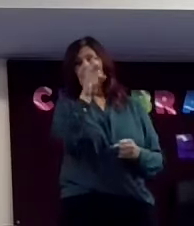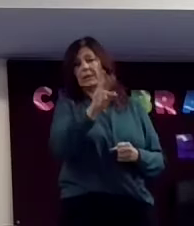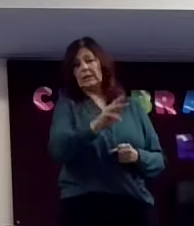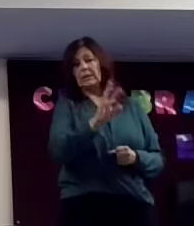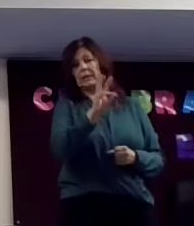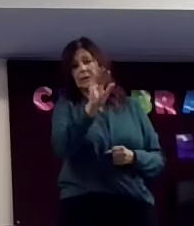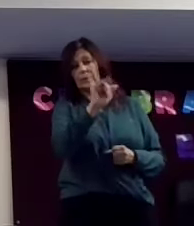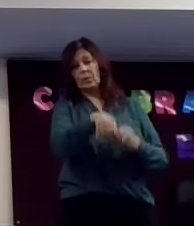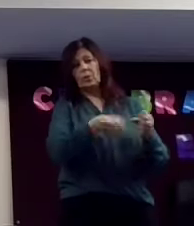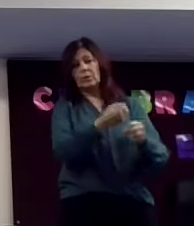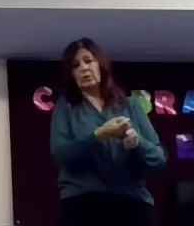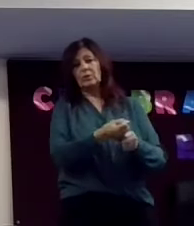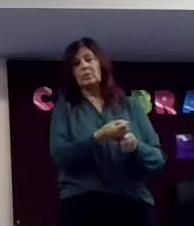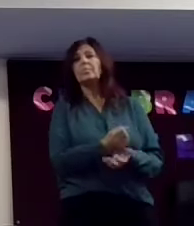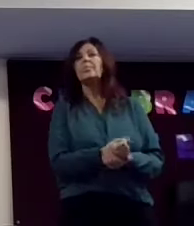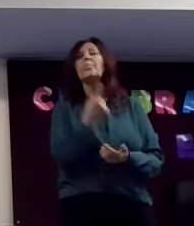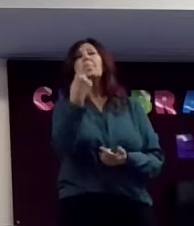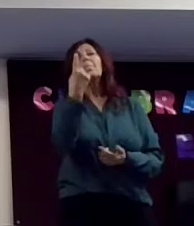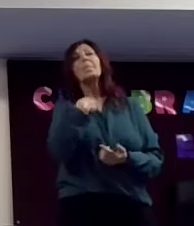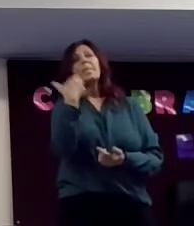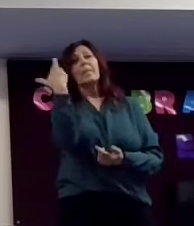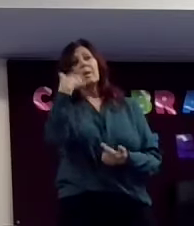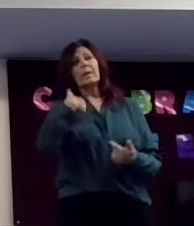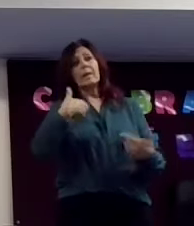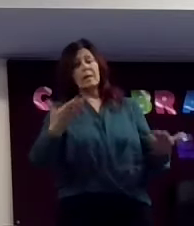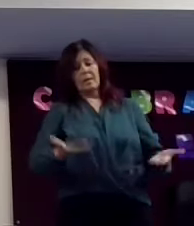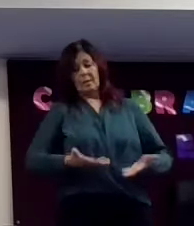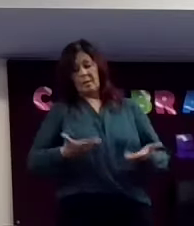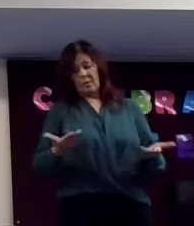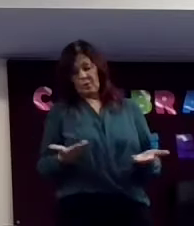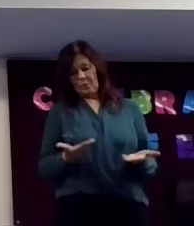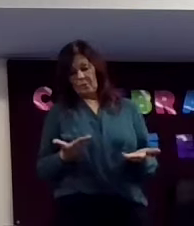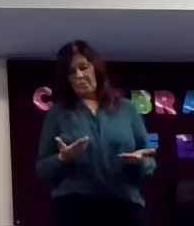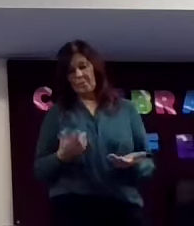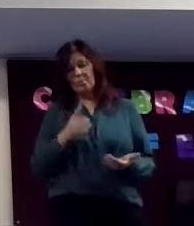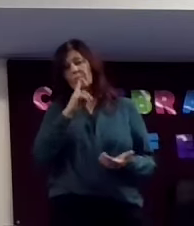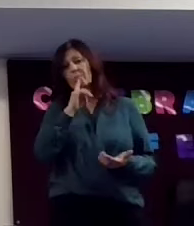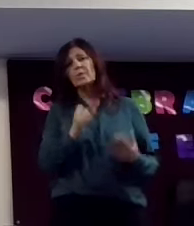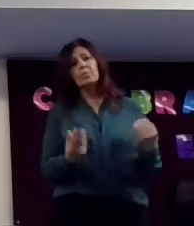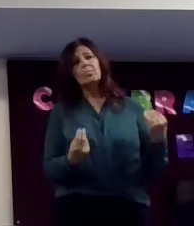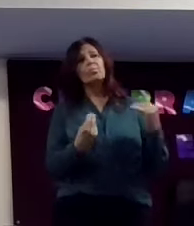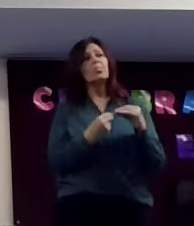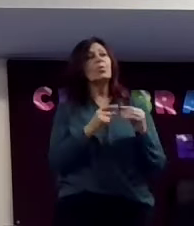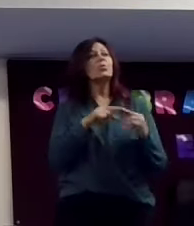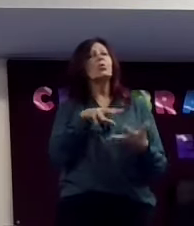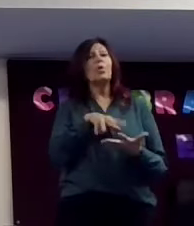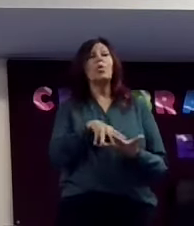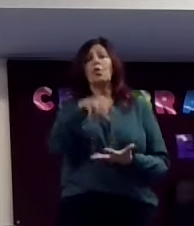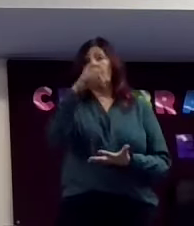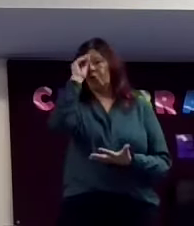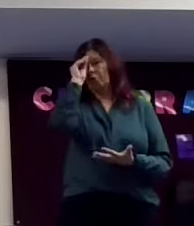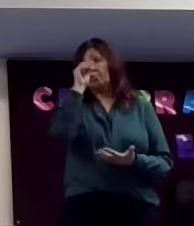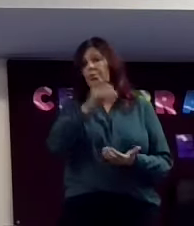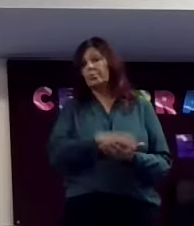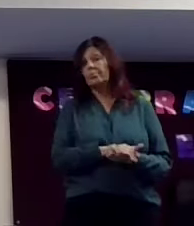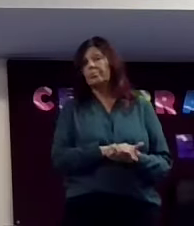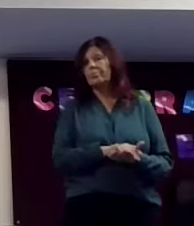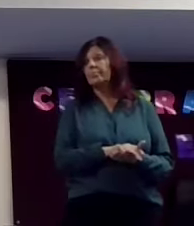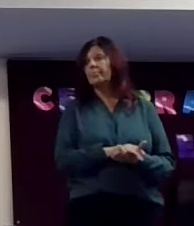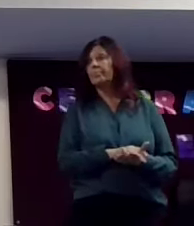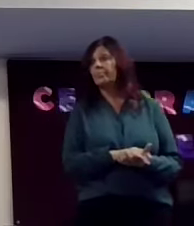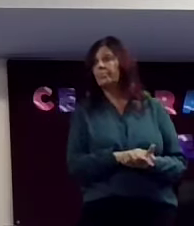6. One of the reasons I'm here today is really more to learn.